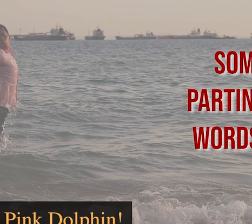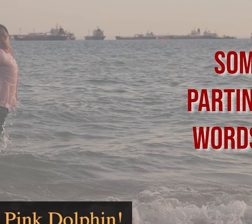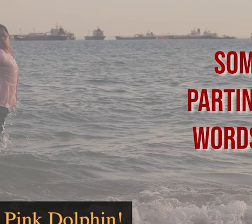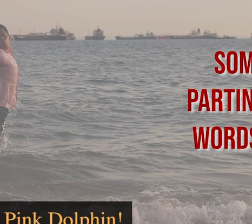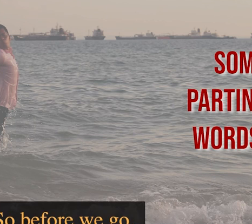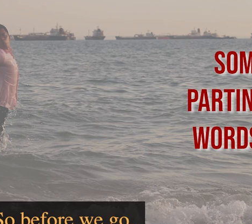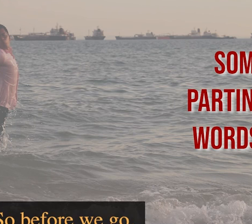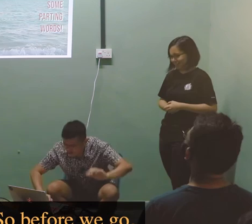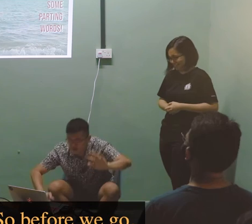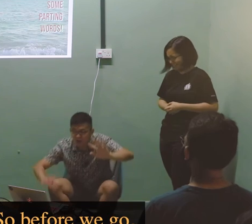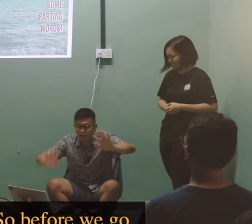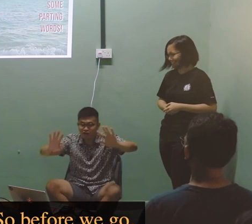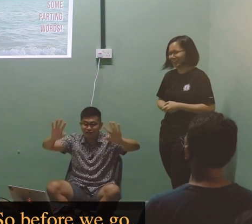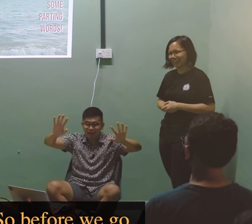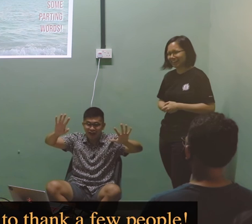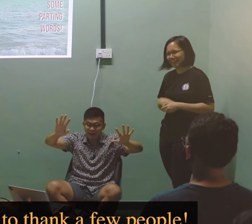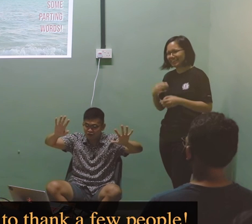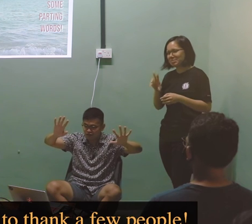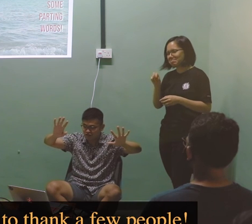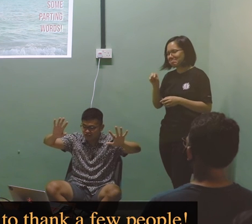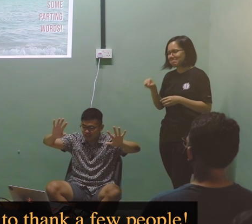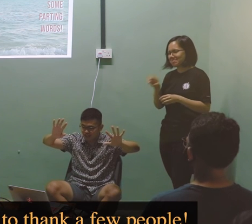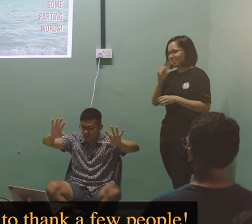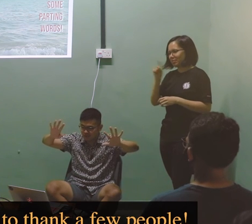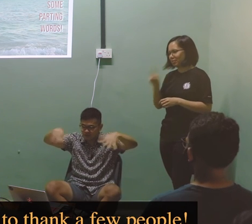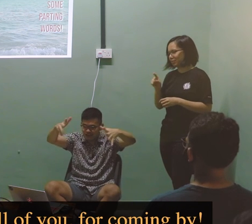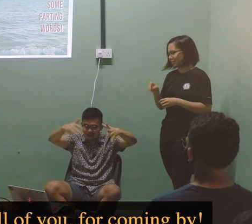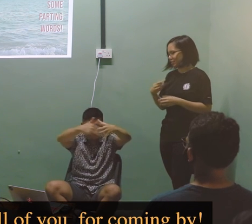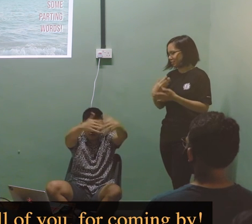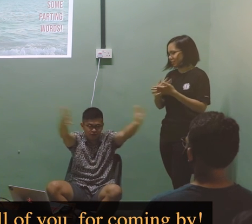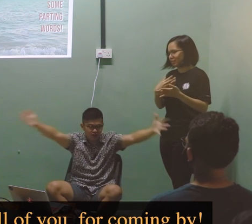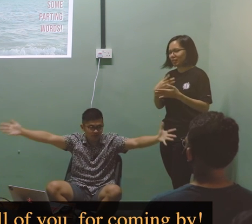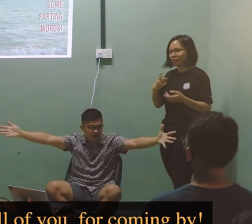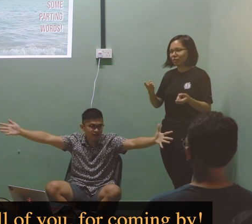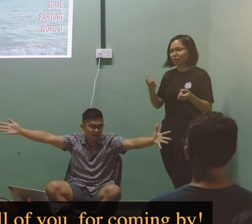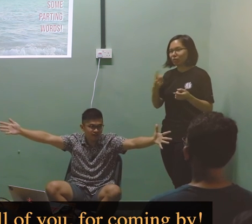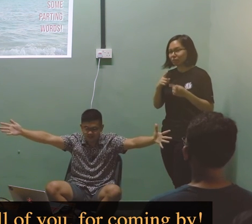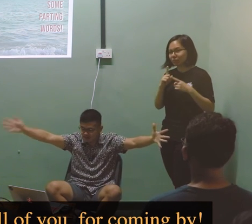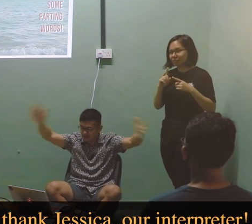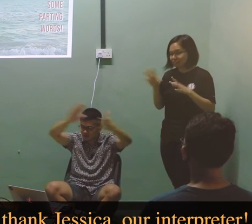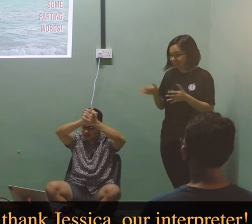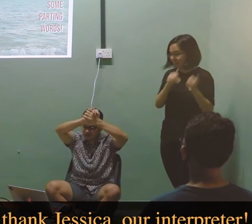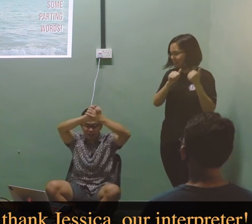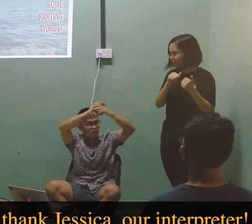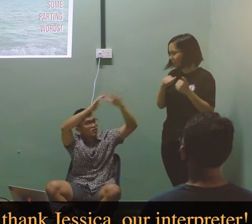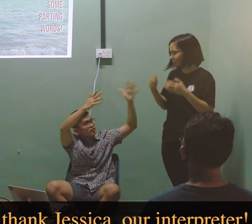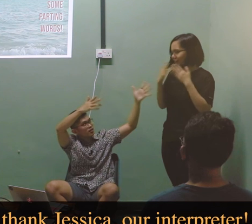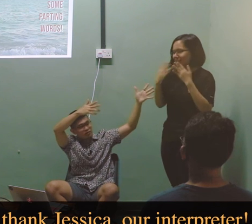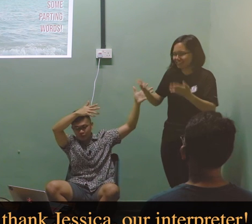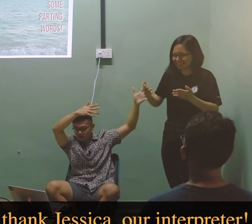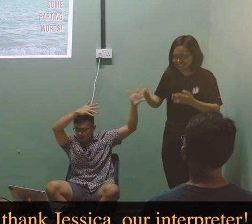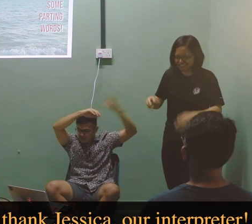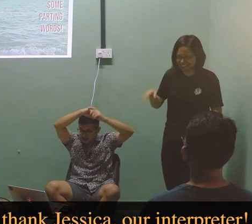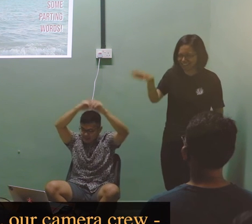way, pink dolphin. So before we go, I'd like to thank a few people. Firstly, all of you for coming by. Okay, I also like to thank Jessica,